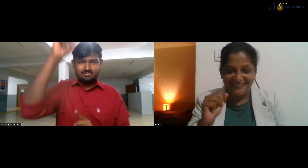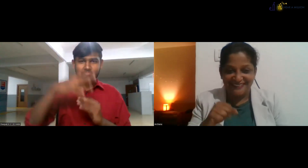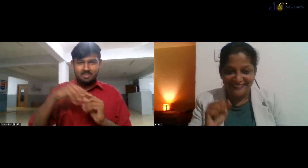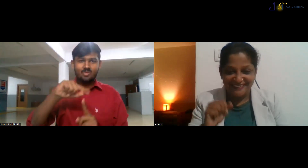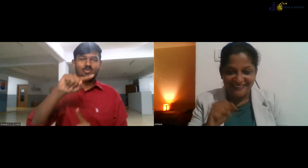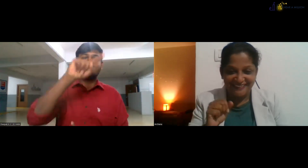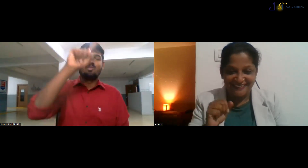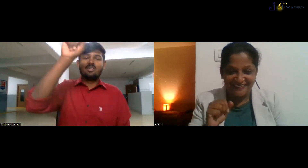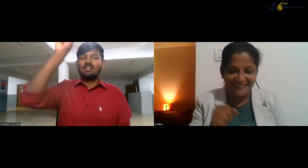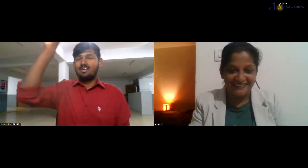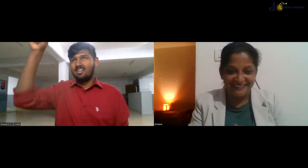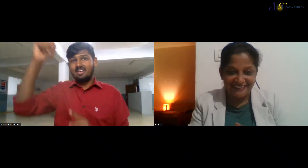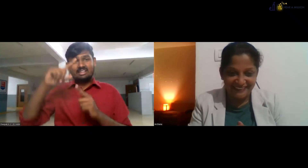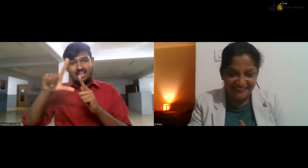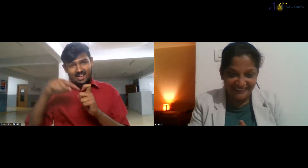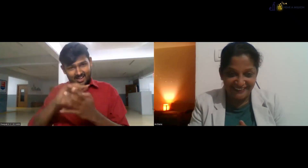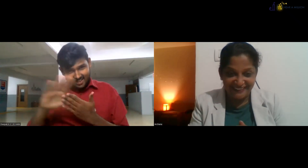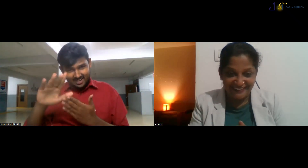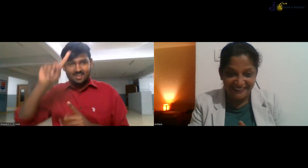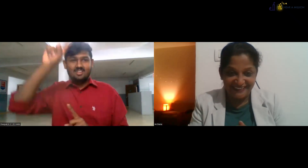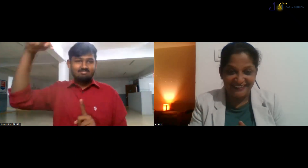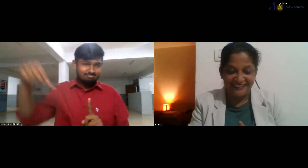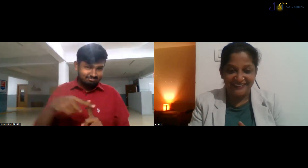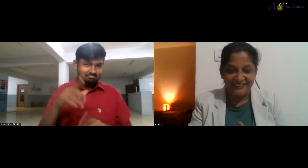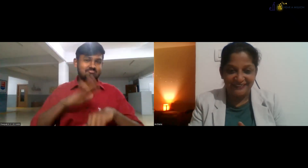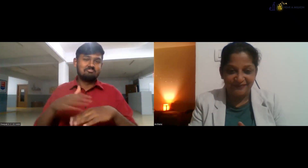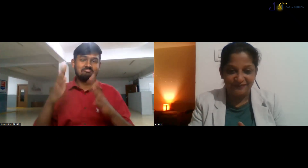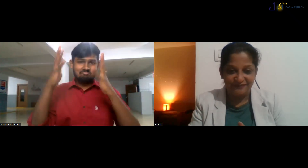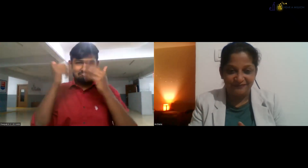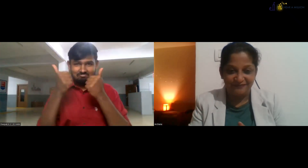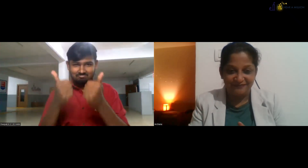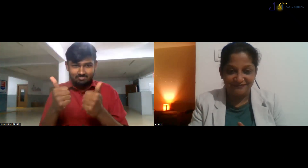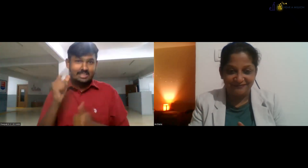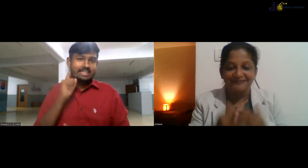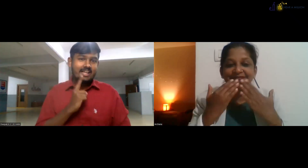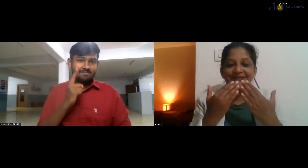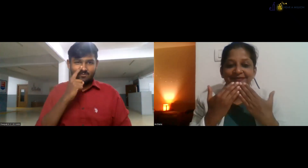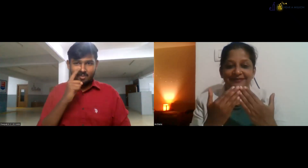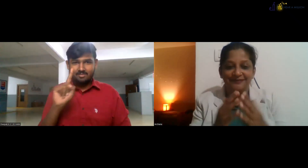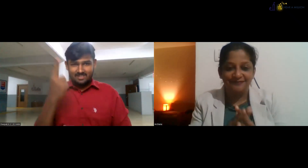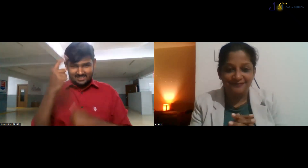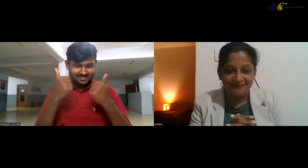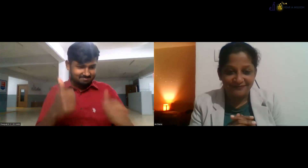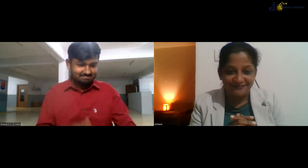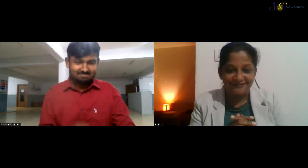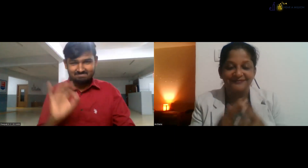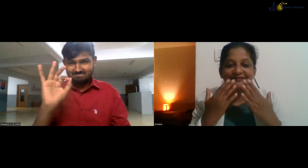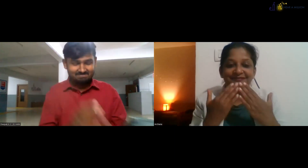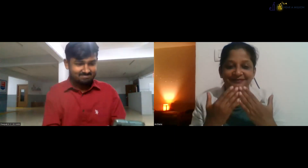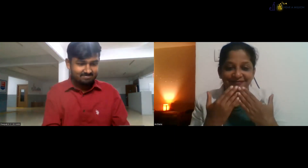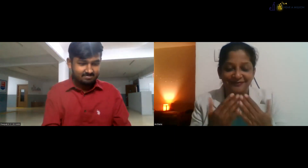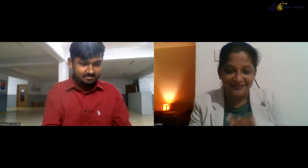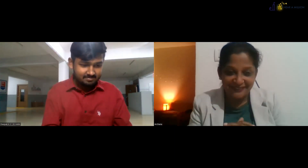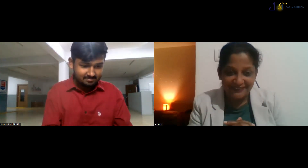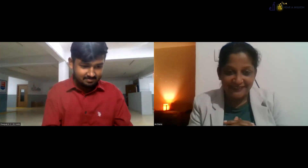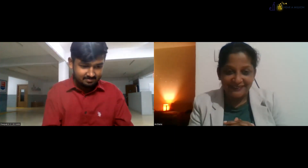right? She is a bike rider and she went to Leh and then came back. So